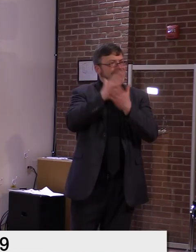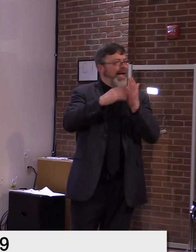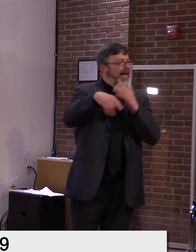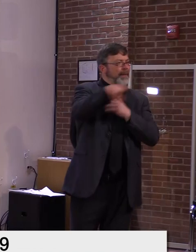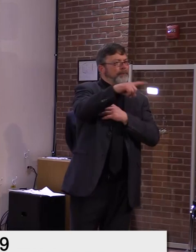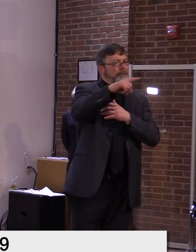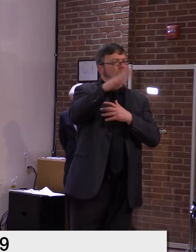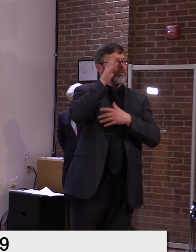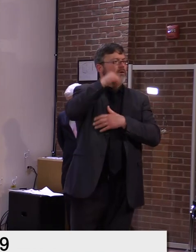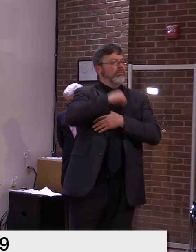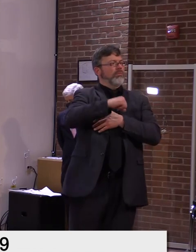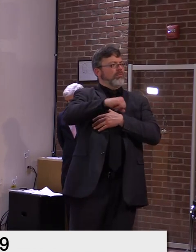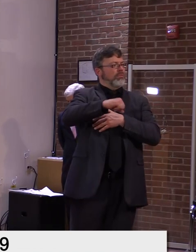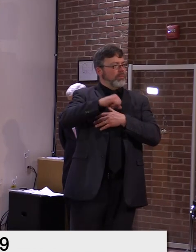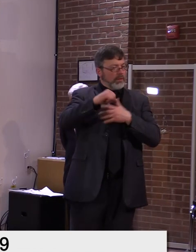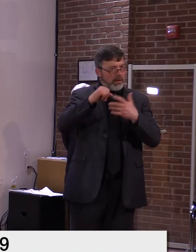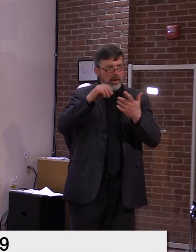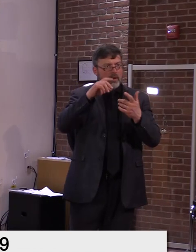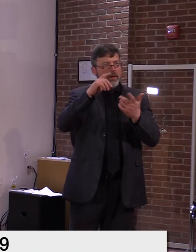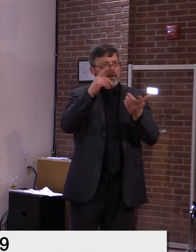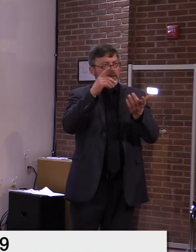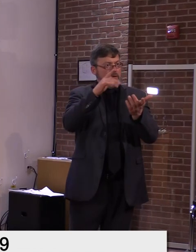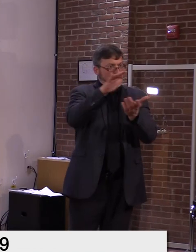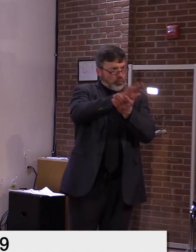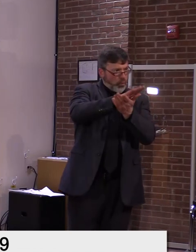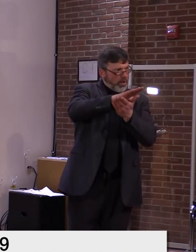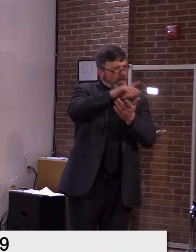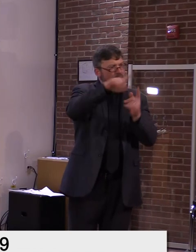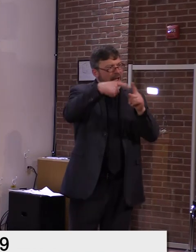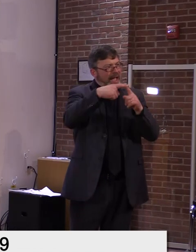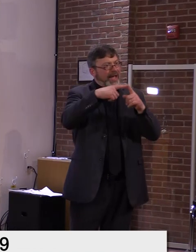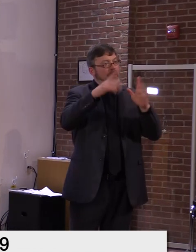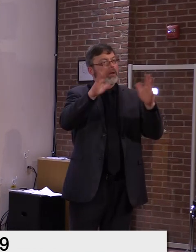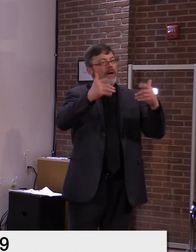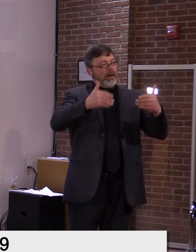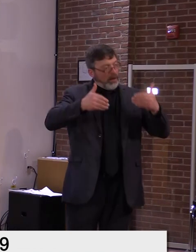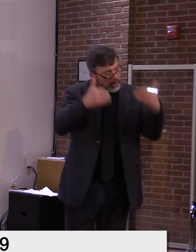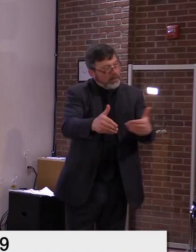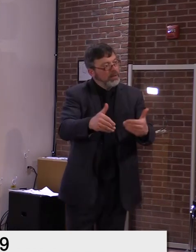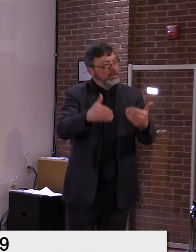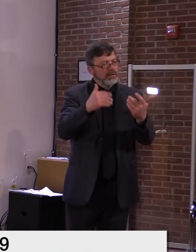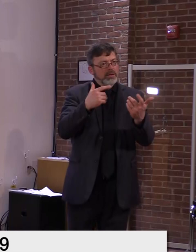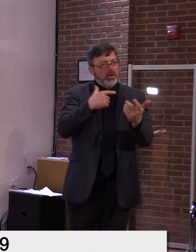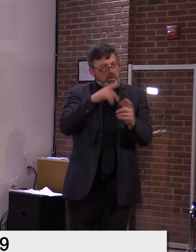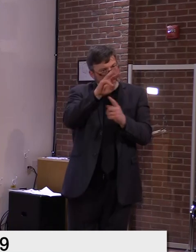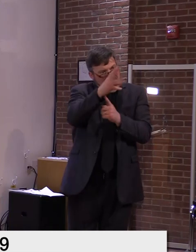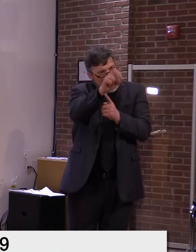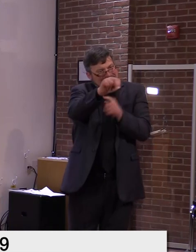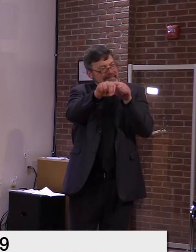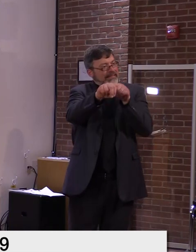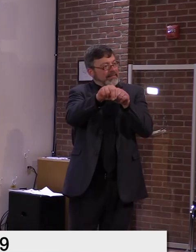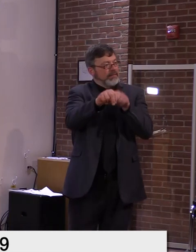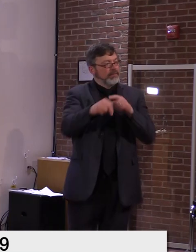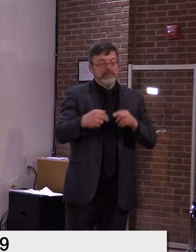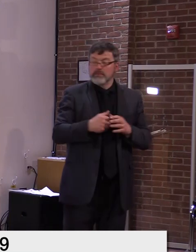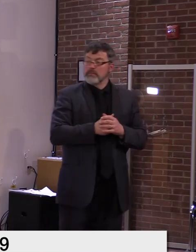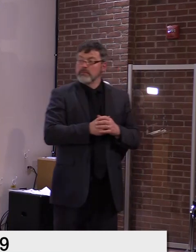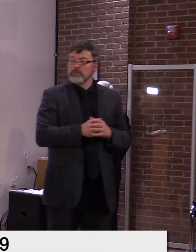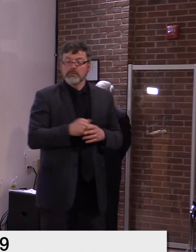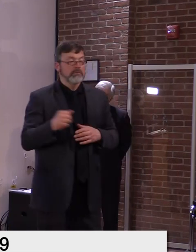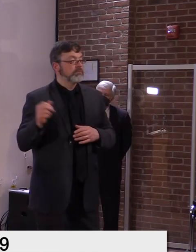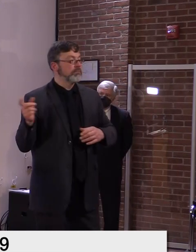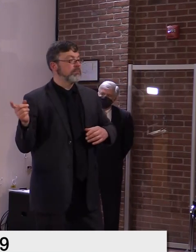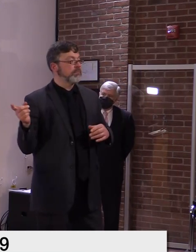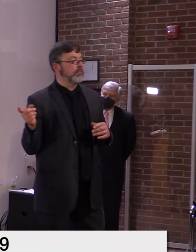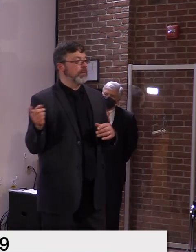full in-person classroom instruction by the end of this month? So I think, as folks probably know, we do a monthly